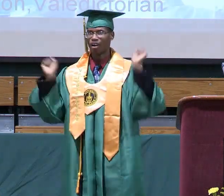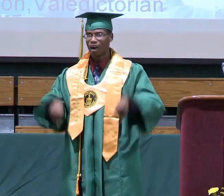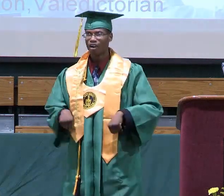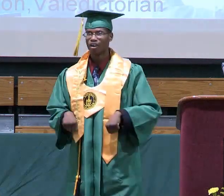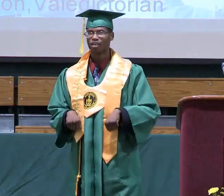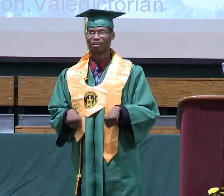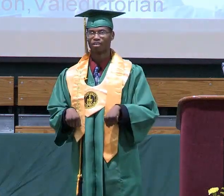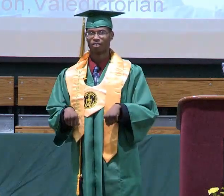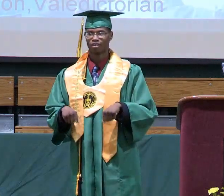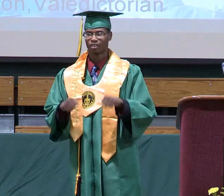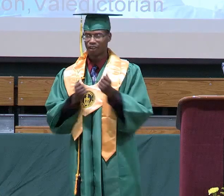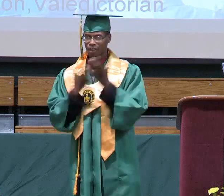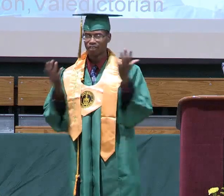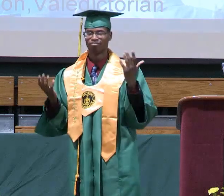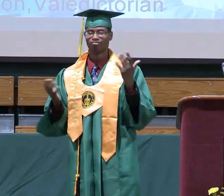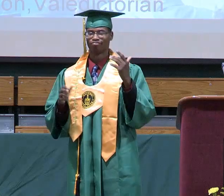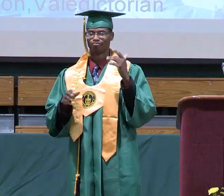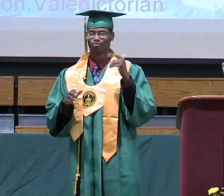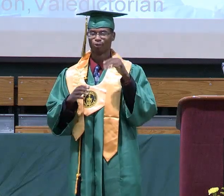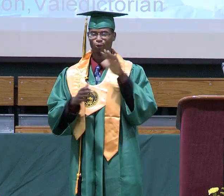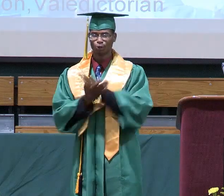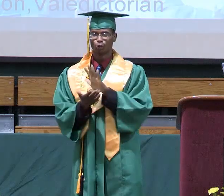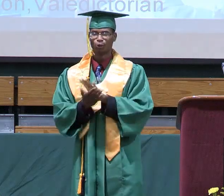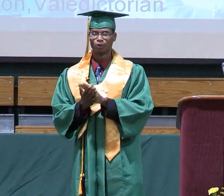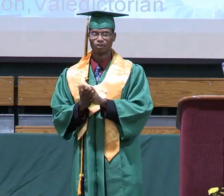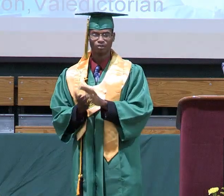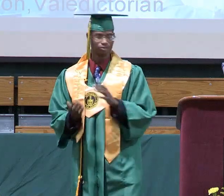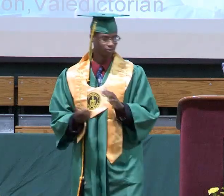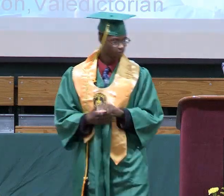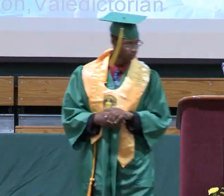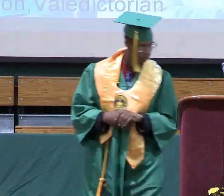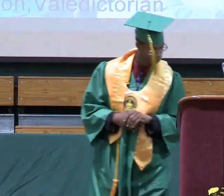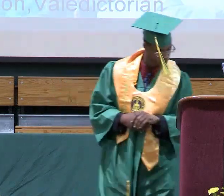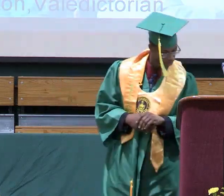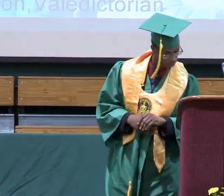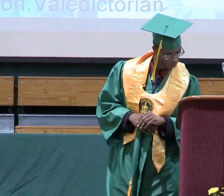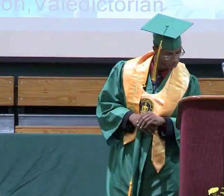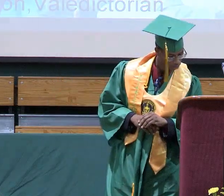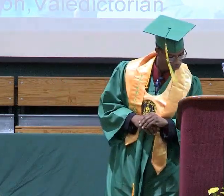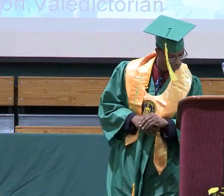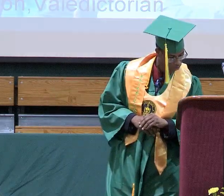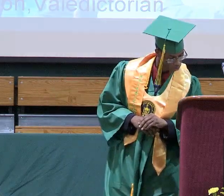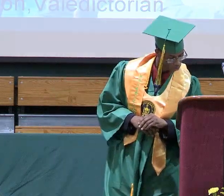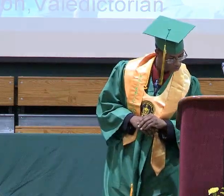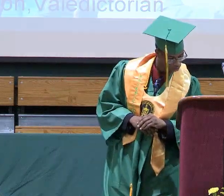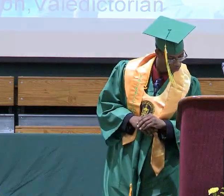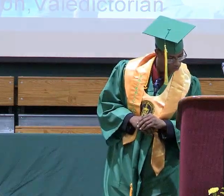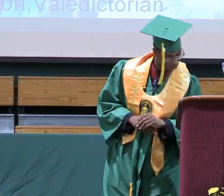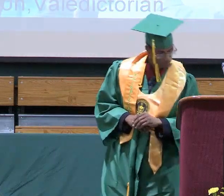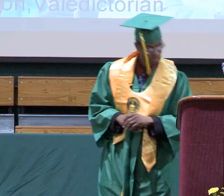learn the way I could. And one thing I realized is that I could learn. I could do things. I could benefit from